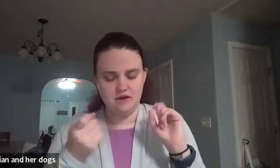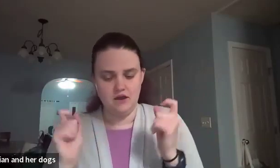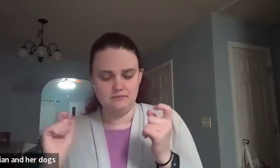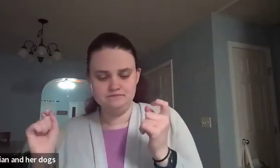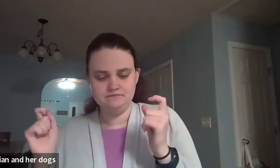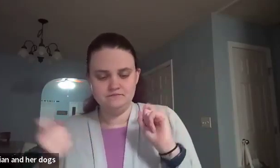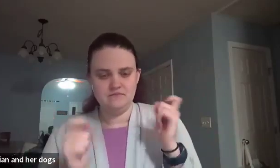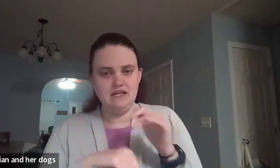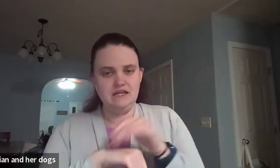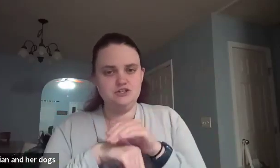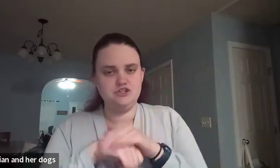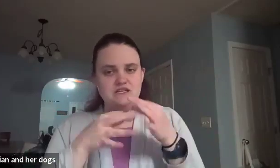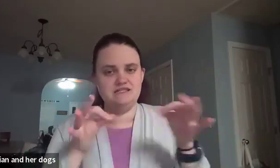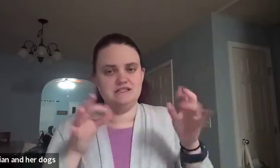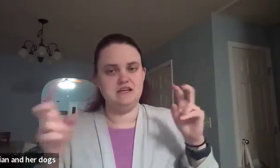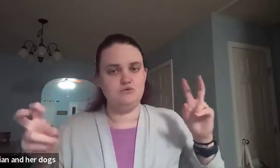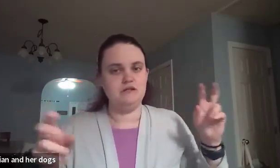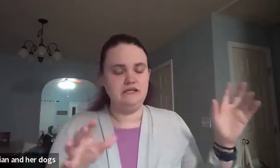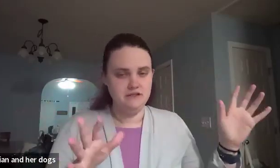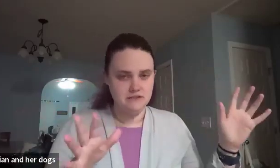thing. In English, those sentences can get really